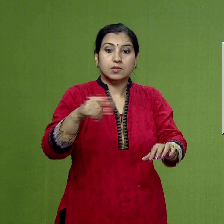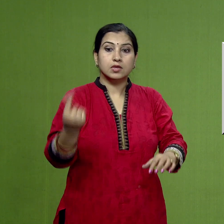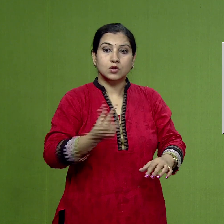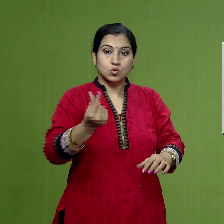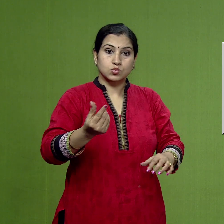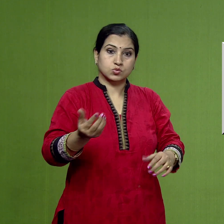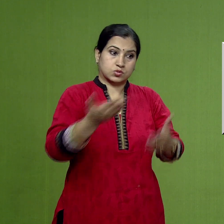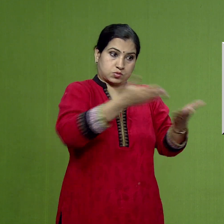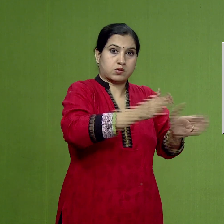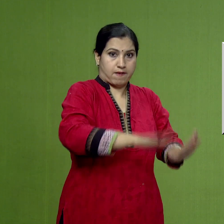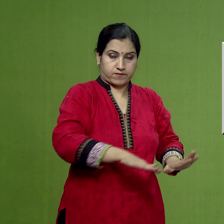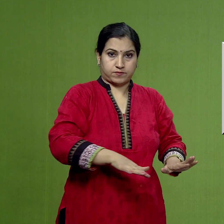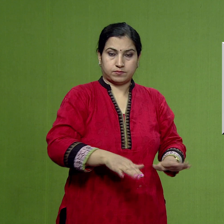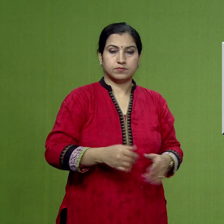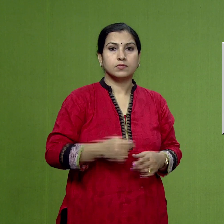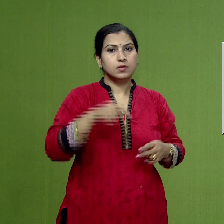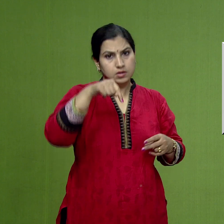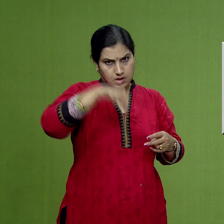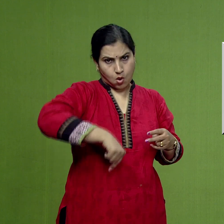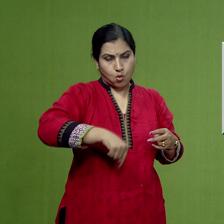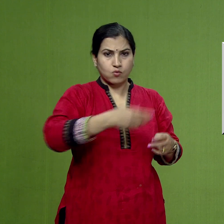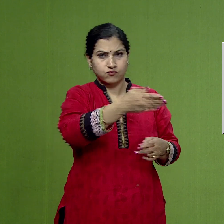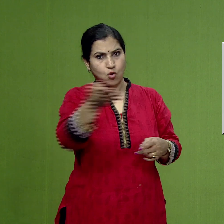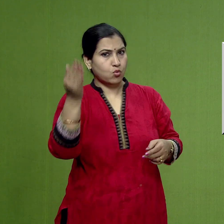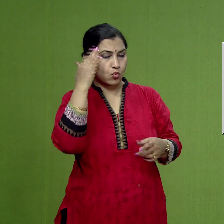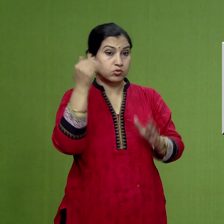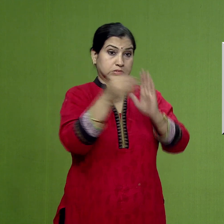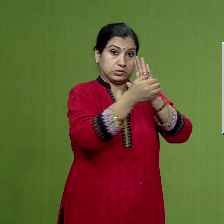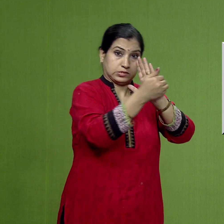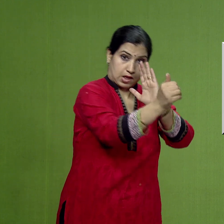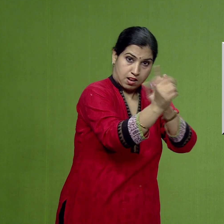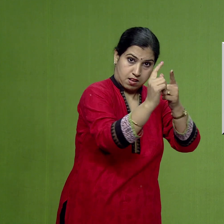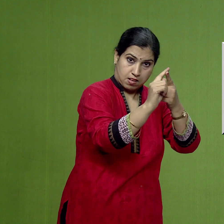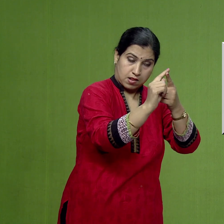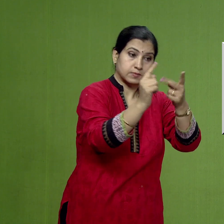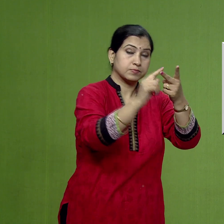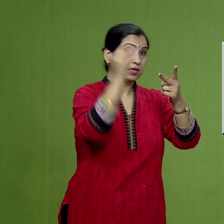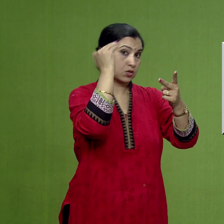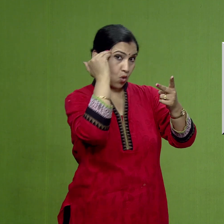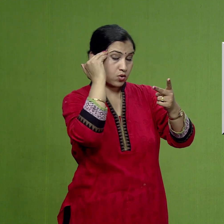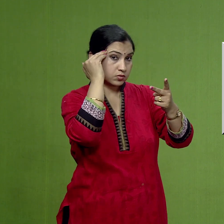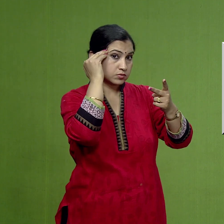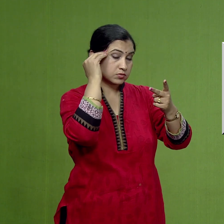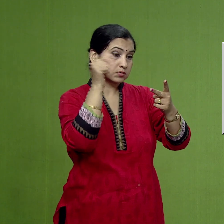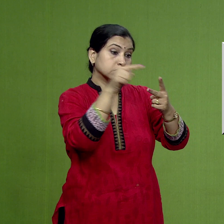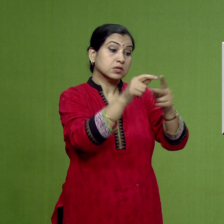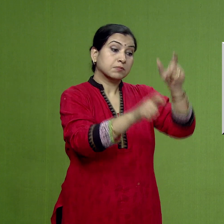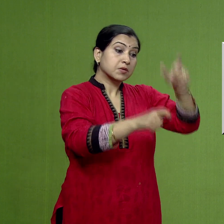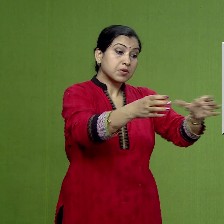Now we also know that the skill and knowledge that a population has